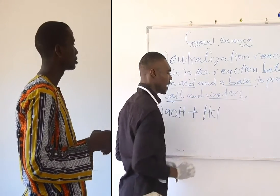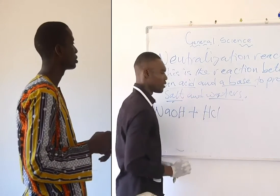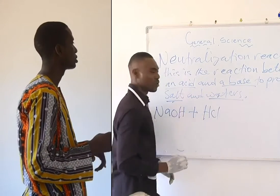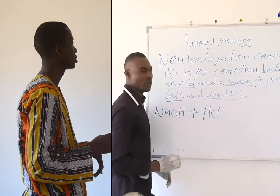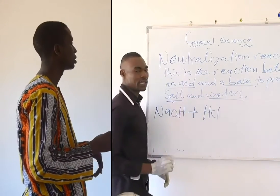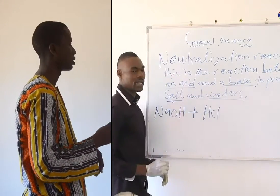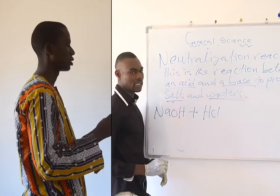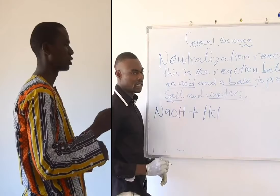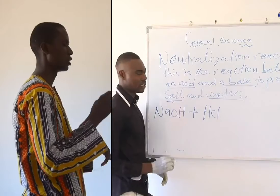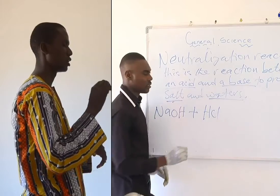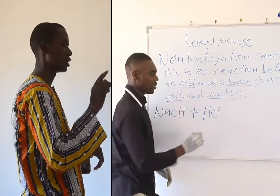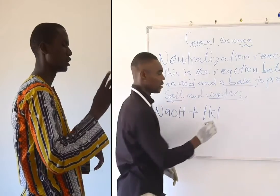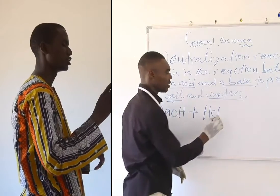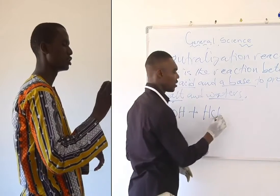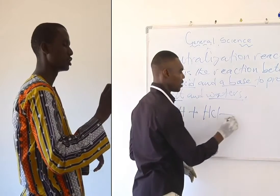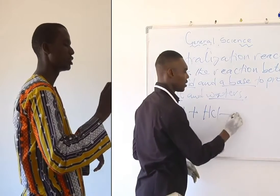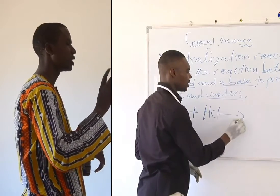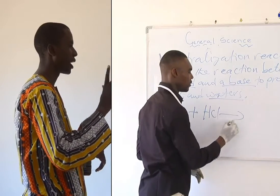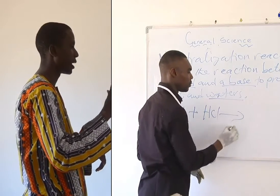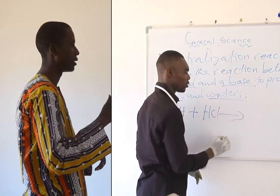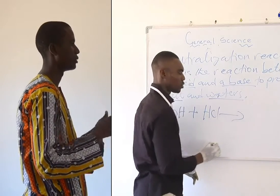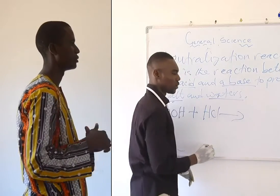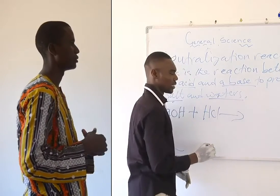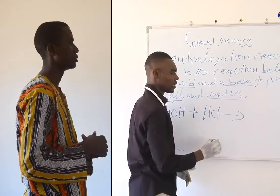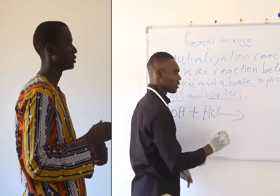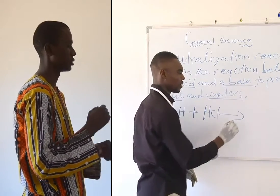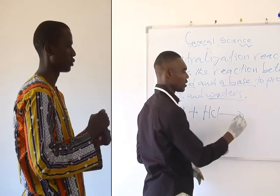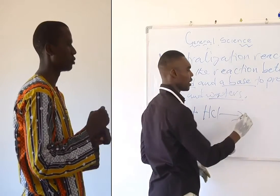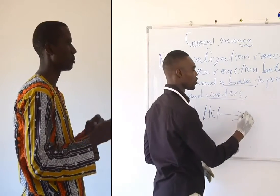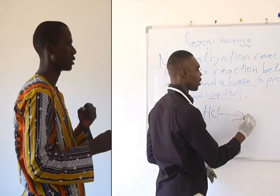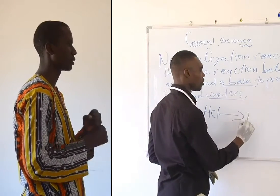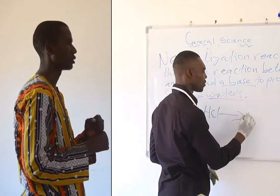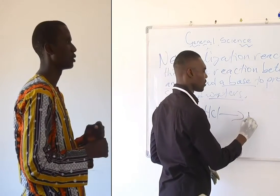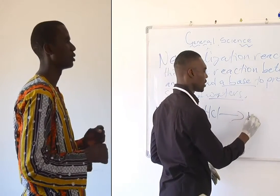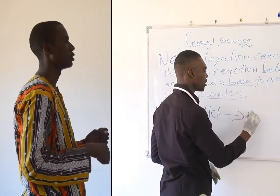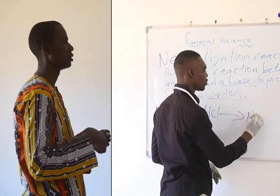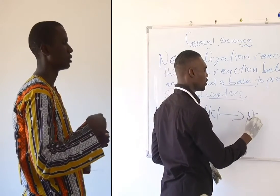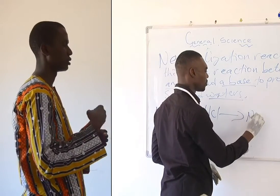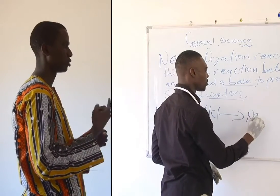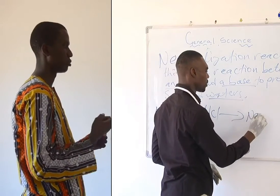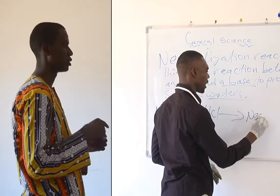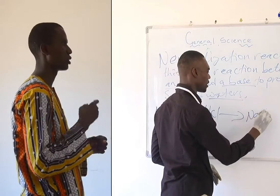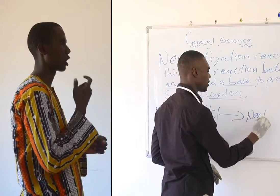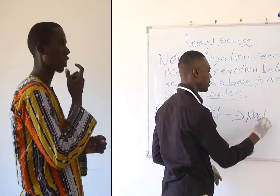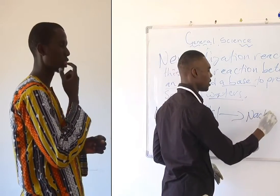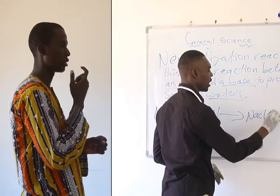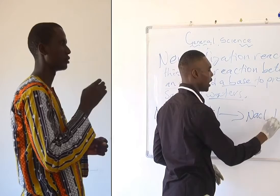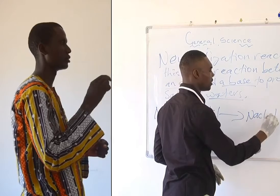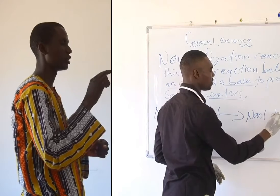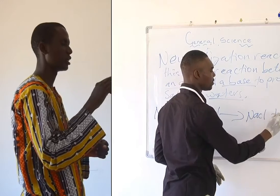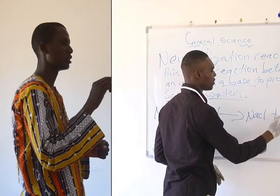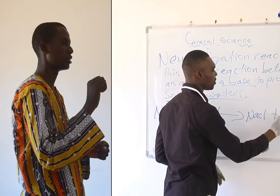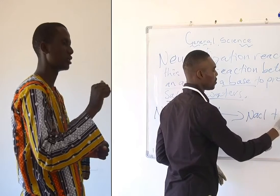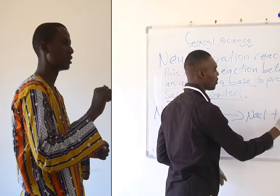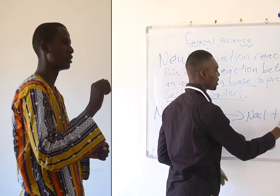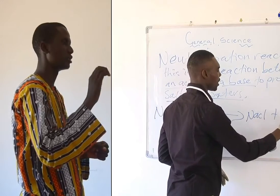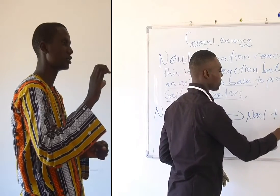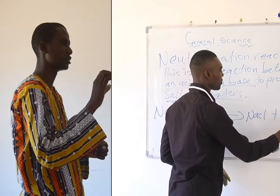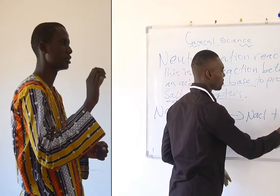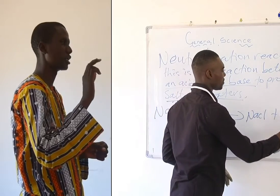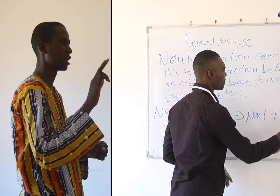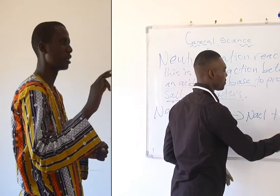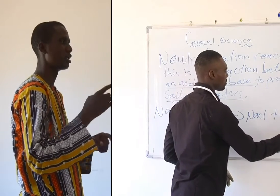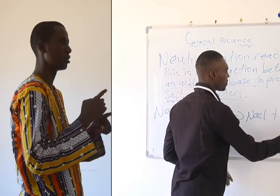called hydrochloric acid. They will produce what? A salt, that is sodium chloride, and